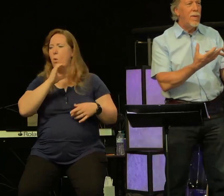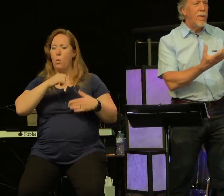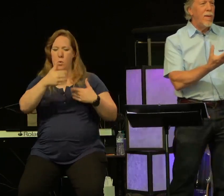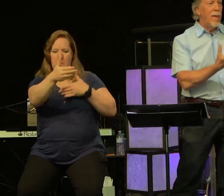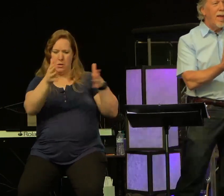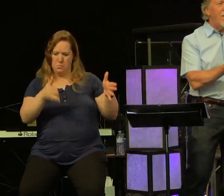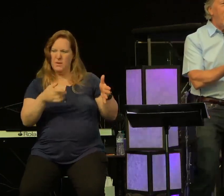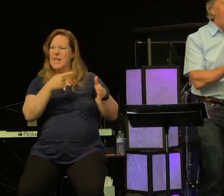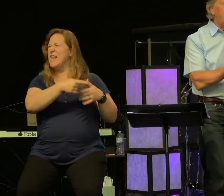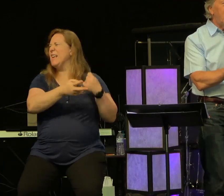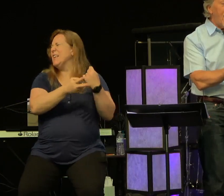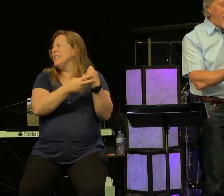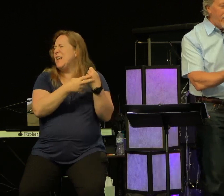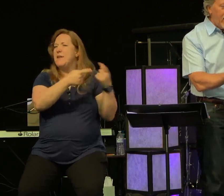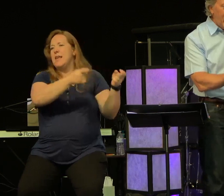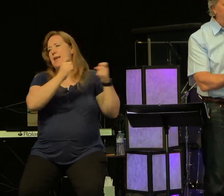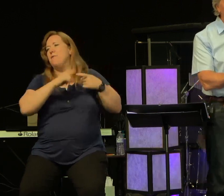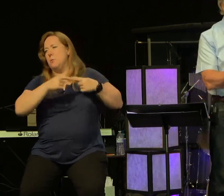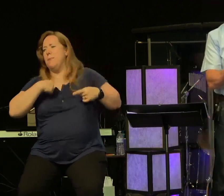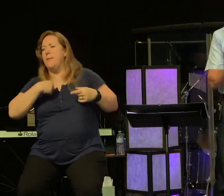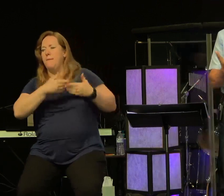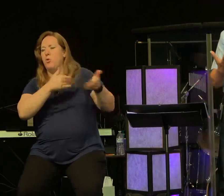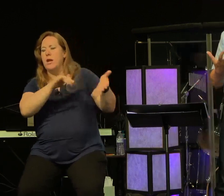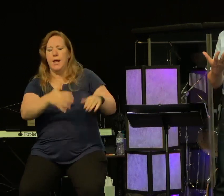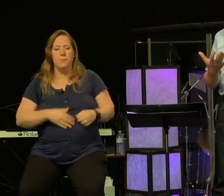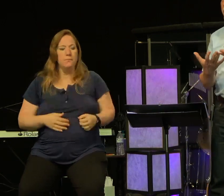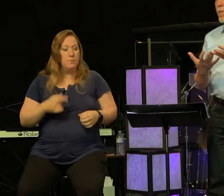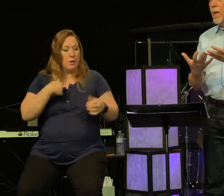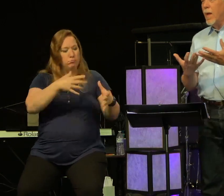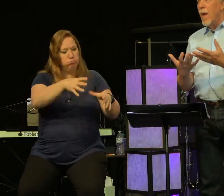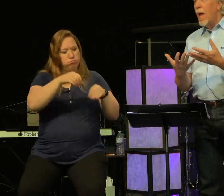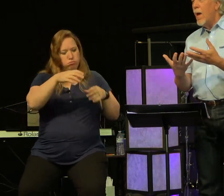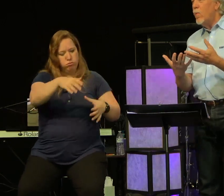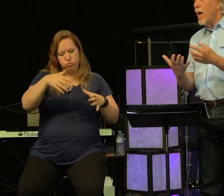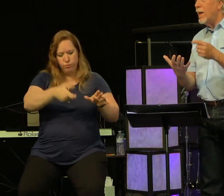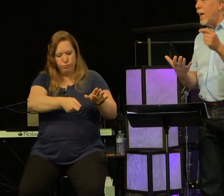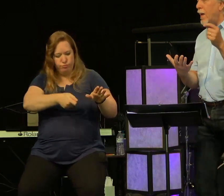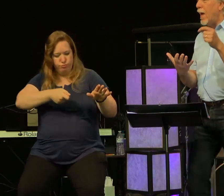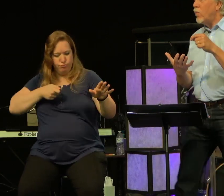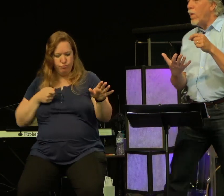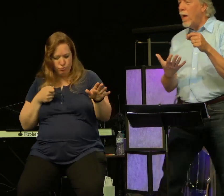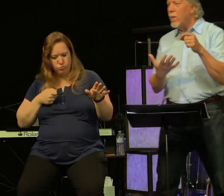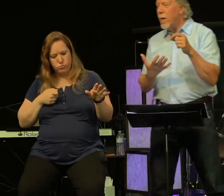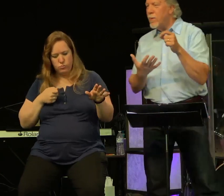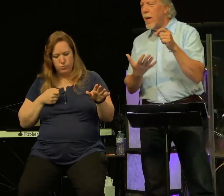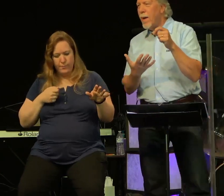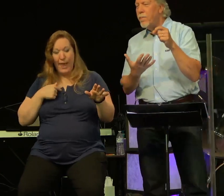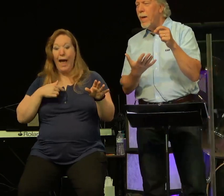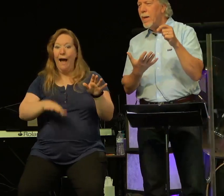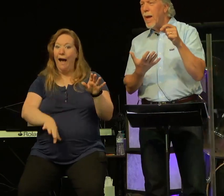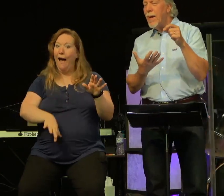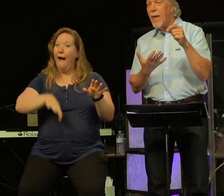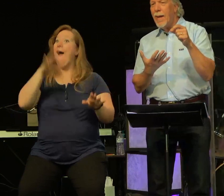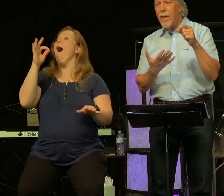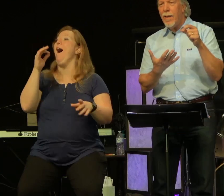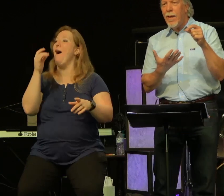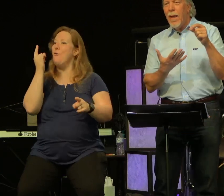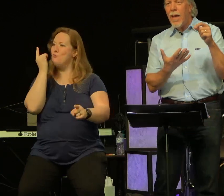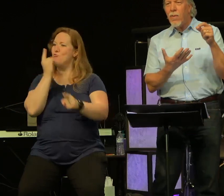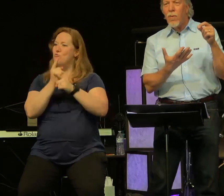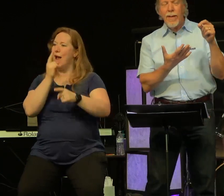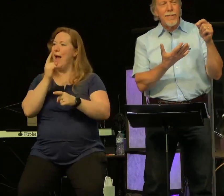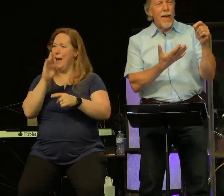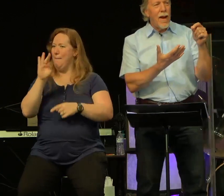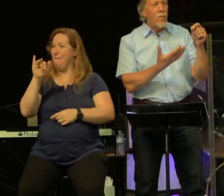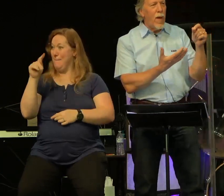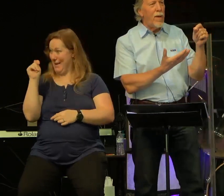saved and passed down, opened it up, and when I did, I found the exact bit that I needed. And